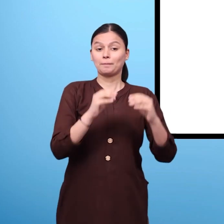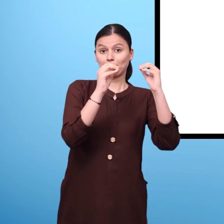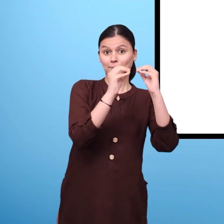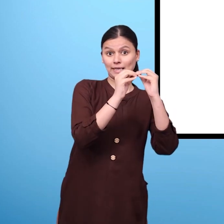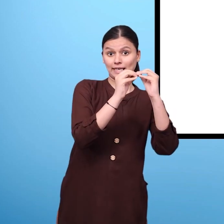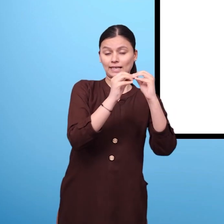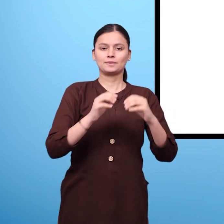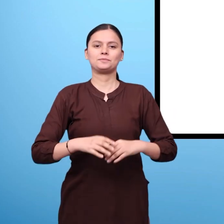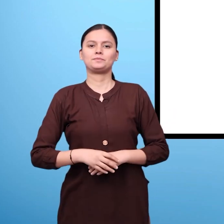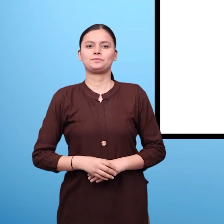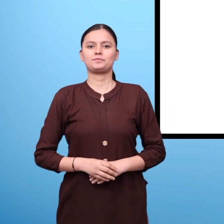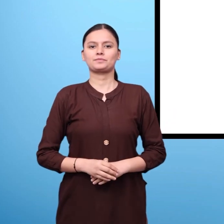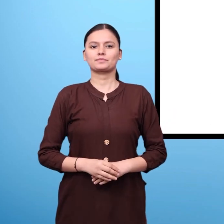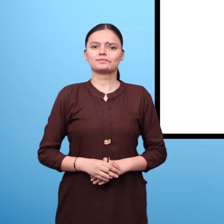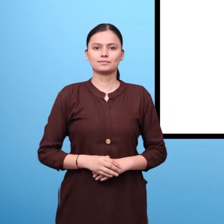b